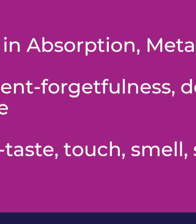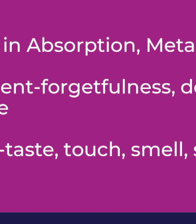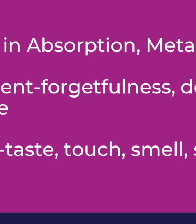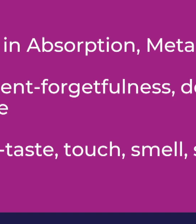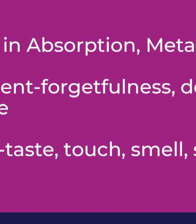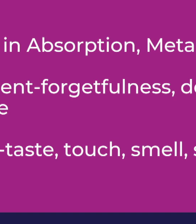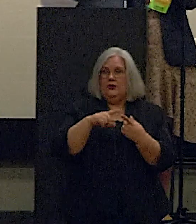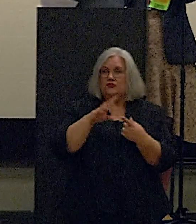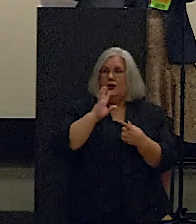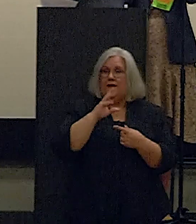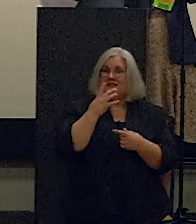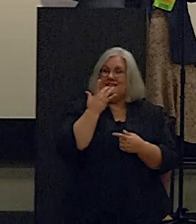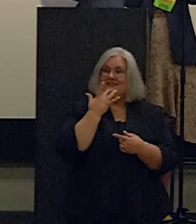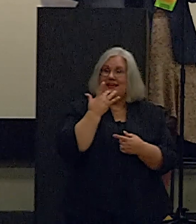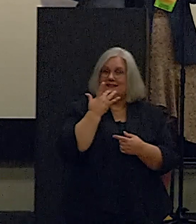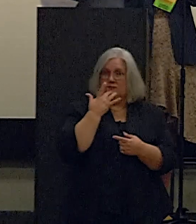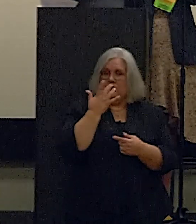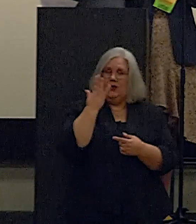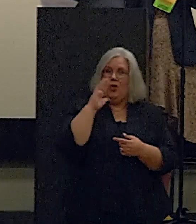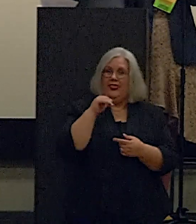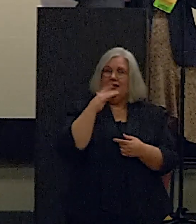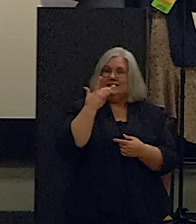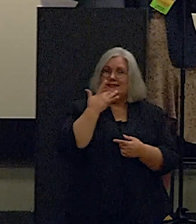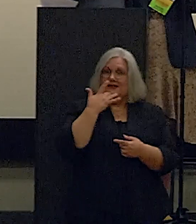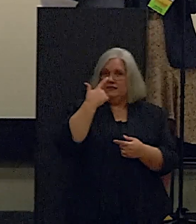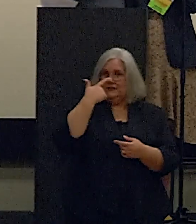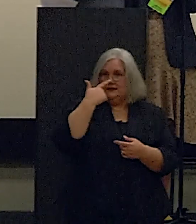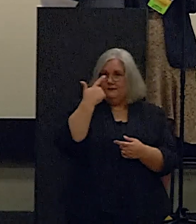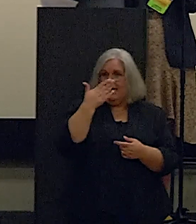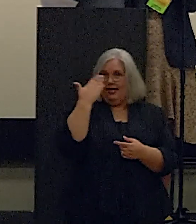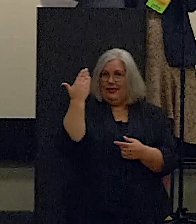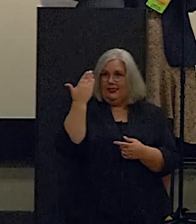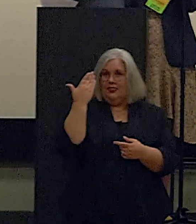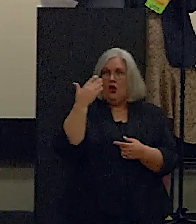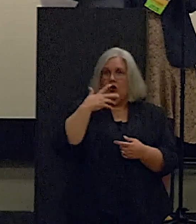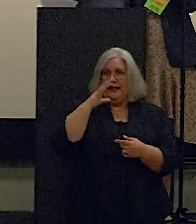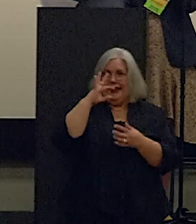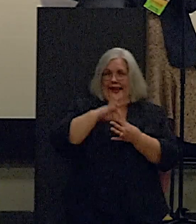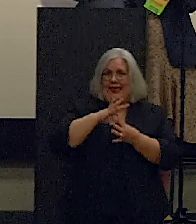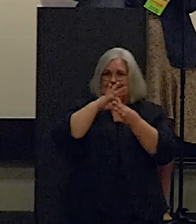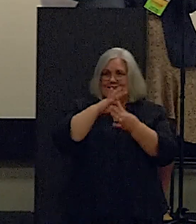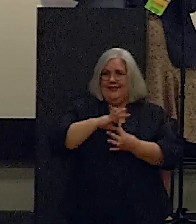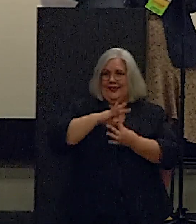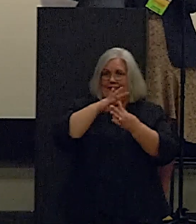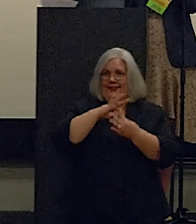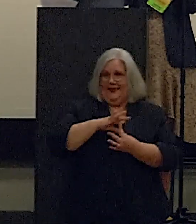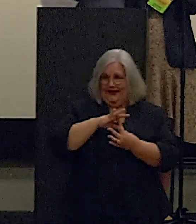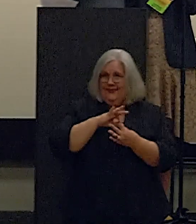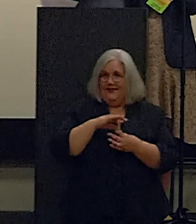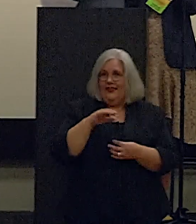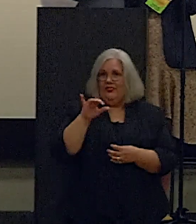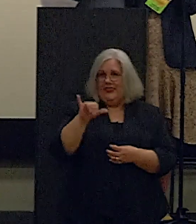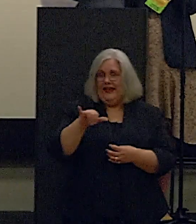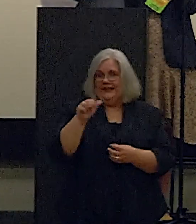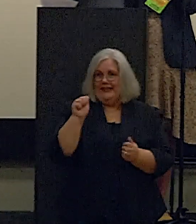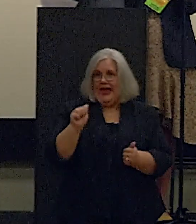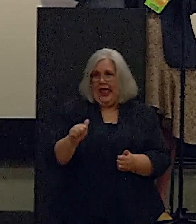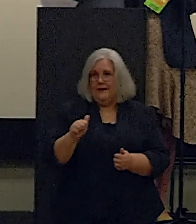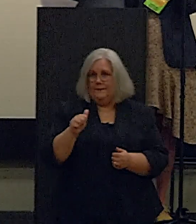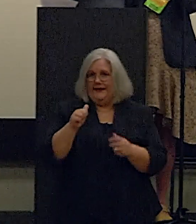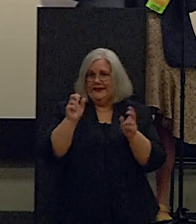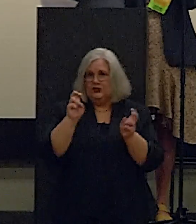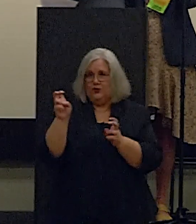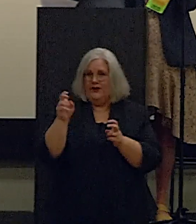at taste, we know taste and smell are connected. And so that could be an issue also. Can't taste it